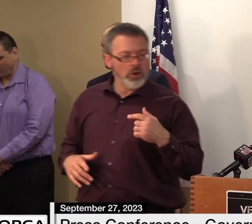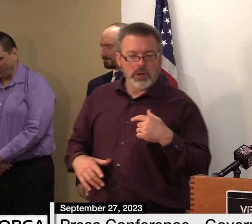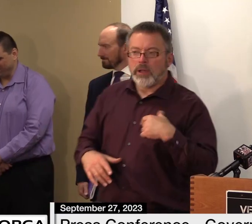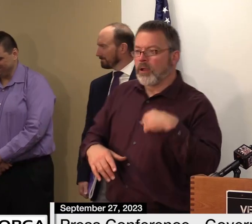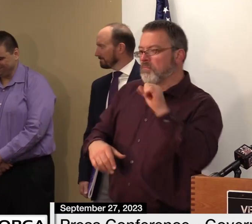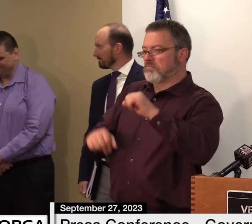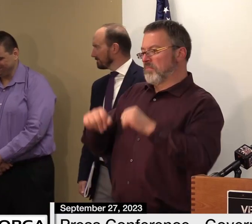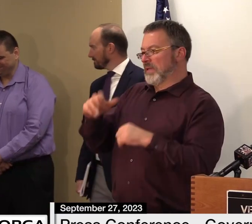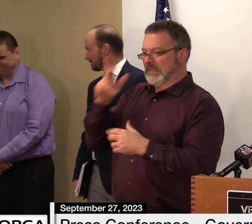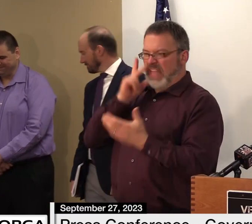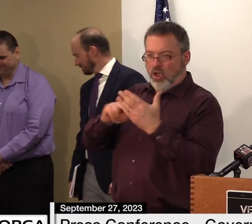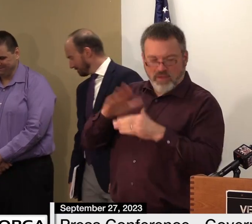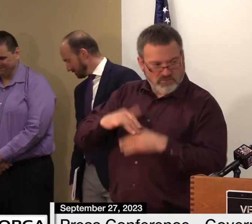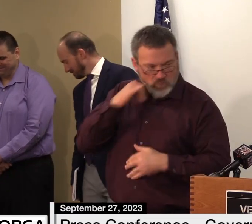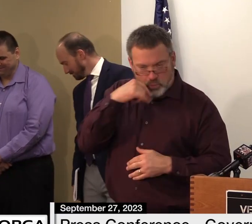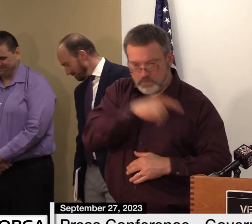Governor.